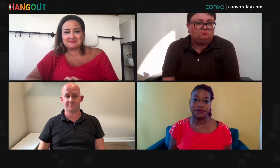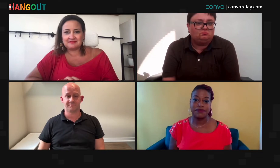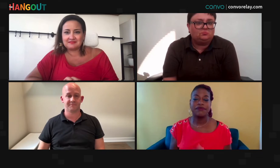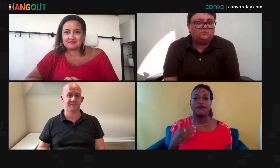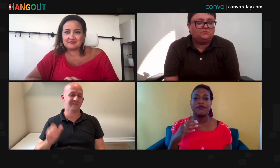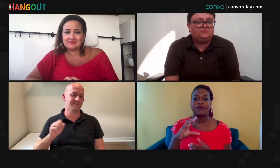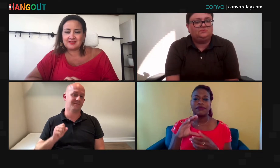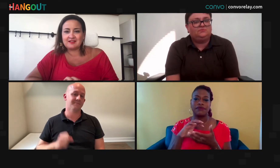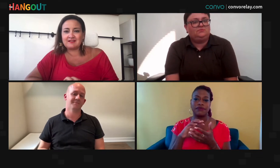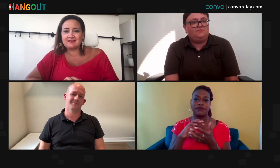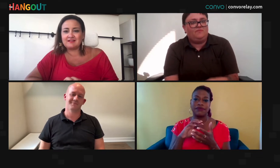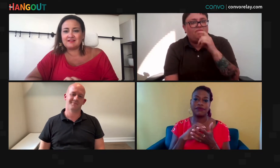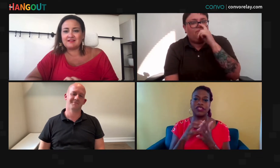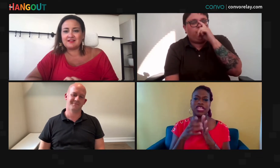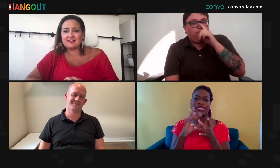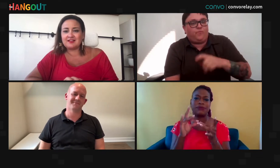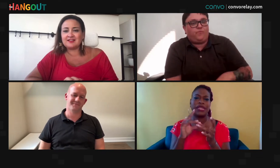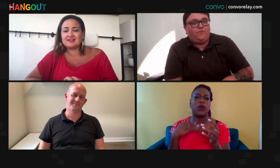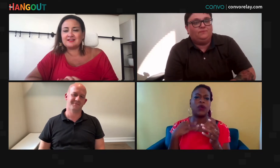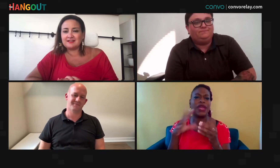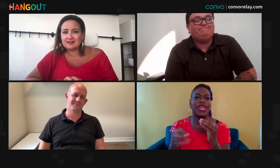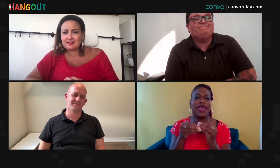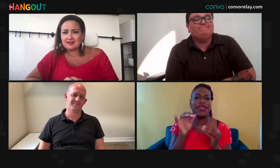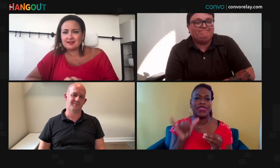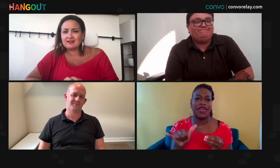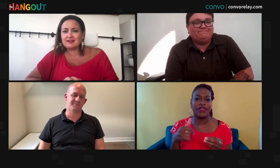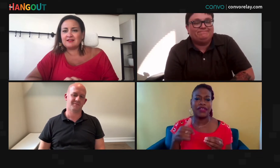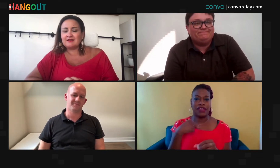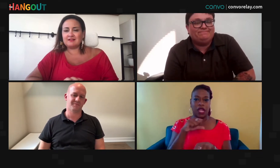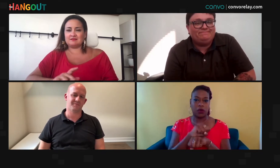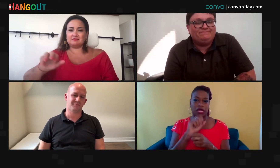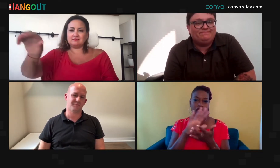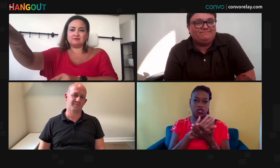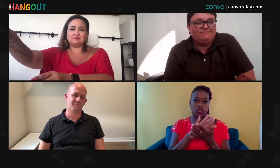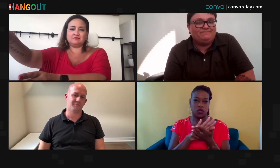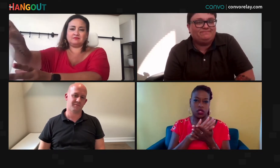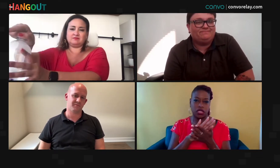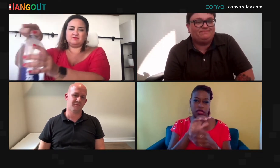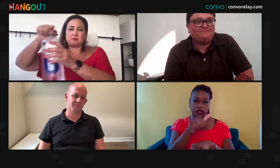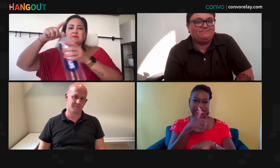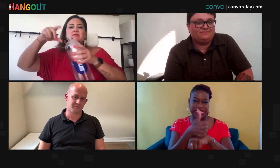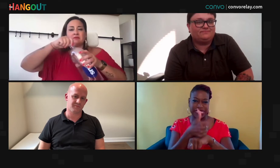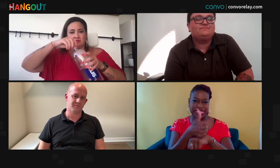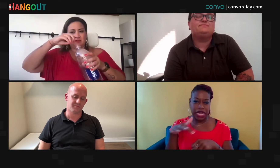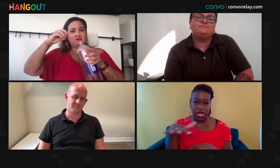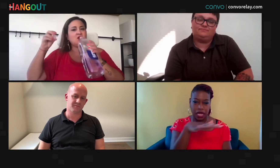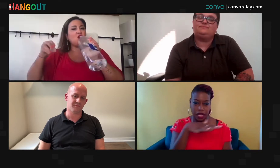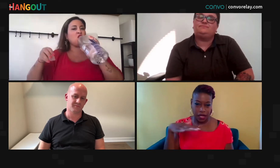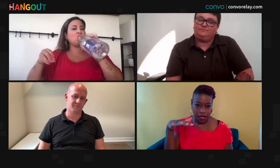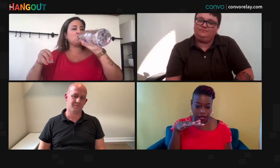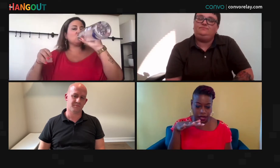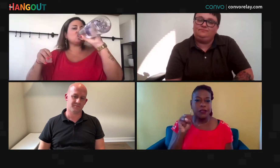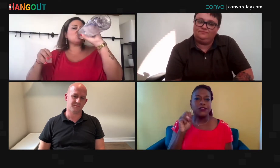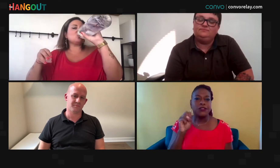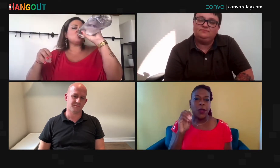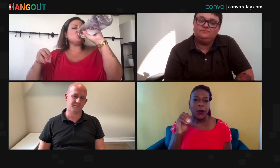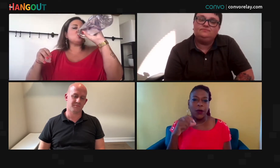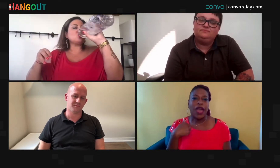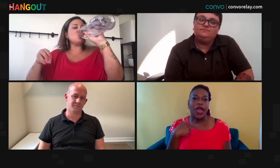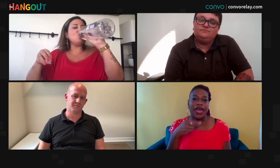like me is no different than anybody else. It would be the same. This is Cookie speaking. I work in a school setting,